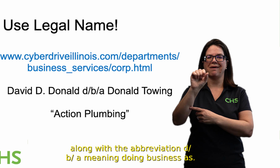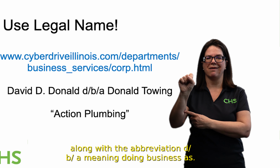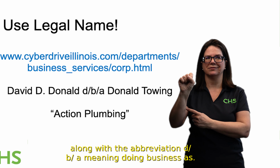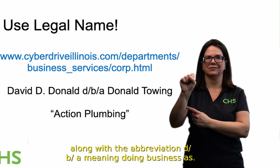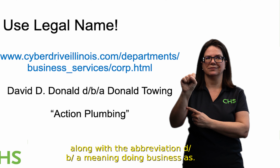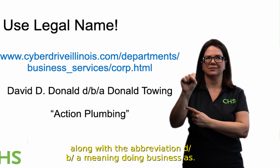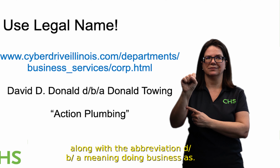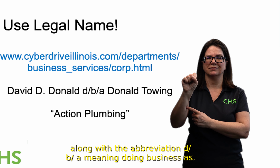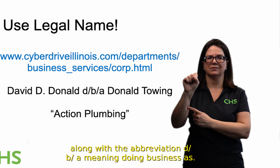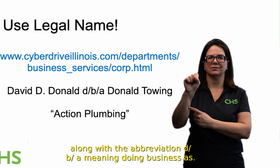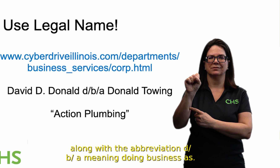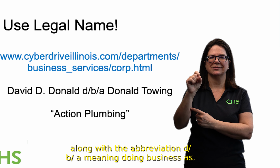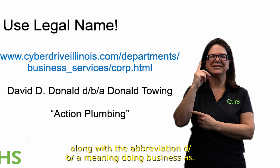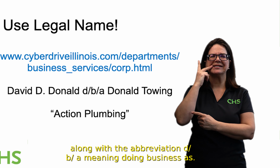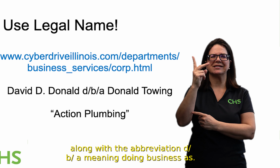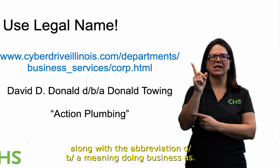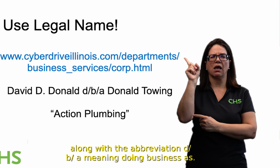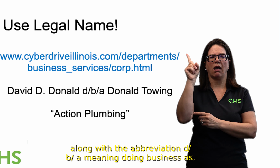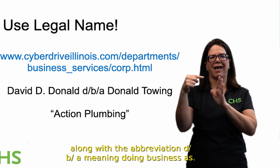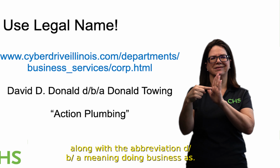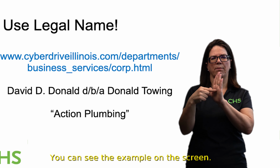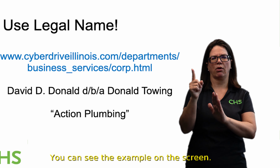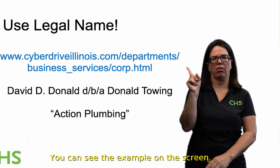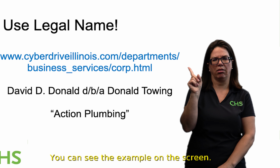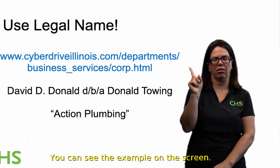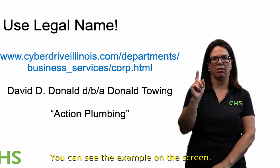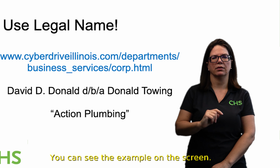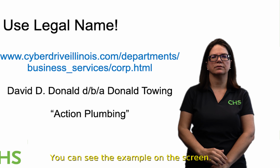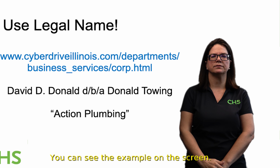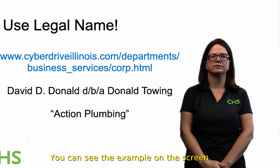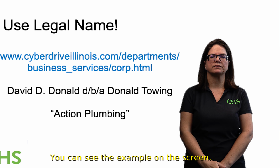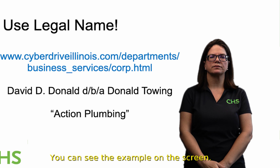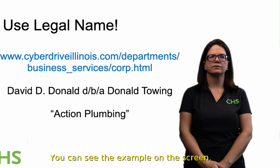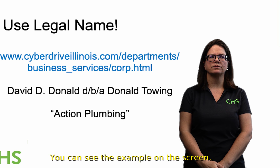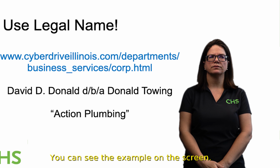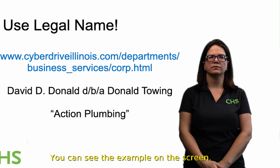D/B/A, meaning doing business as. You can see the example on the screen.